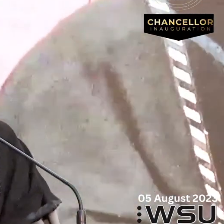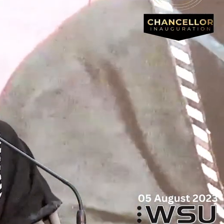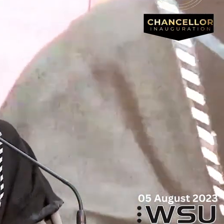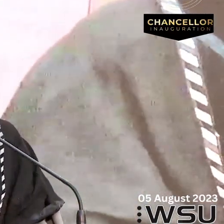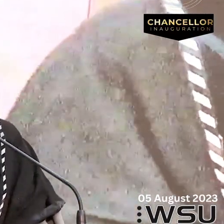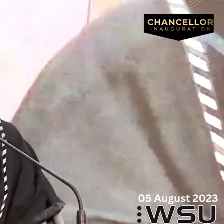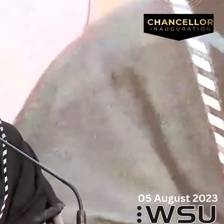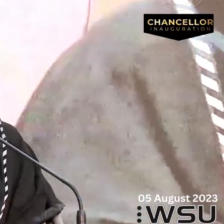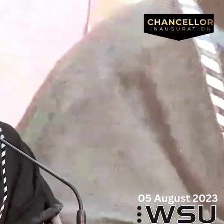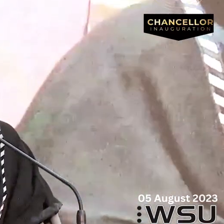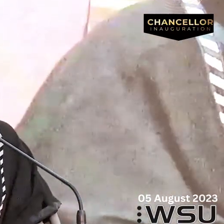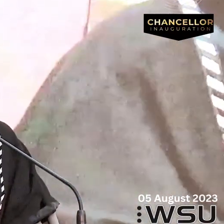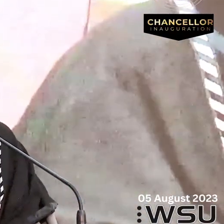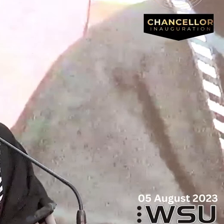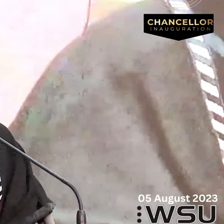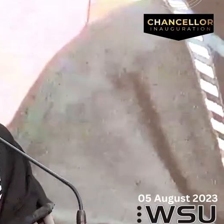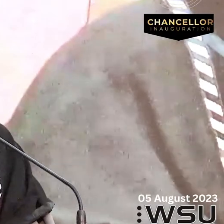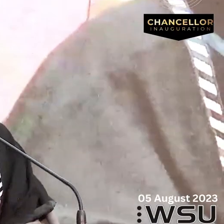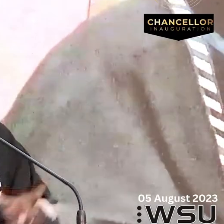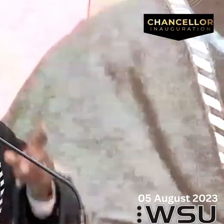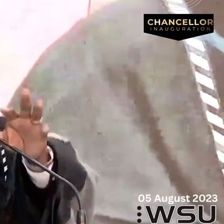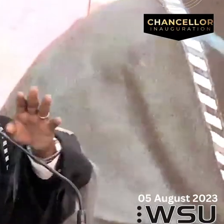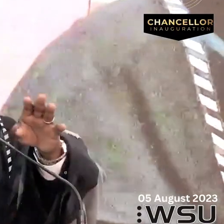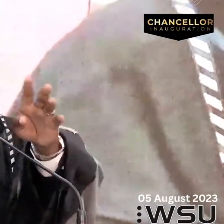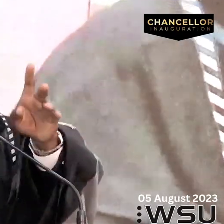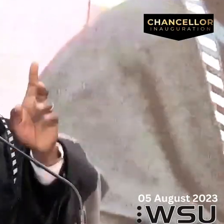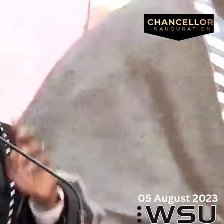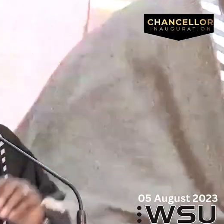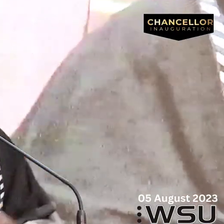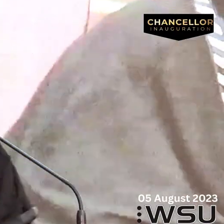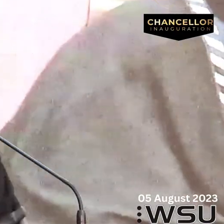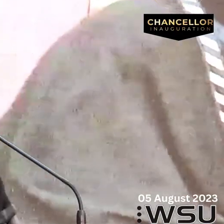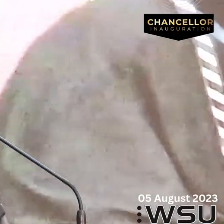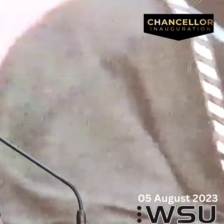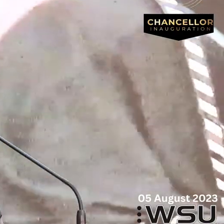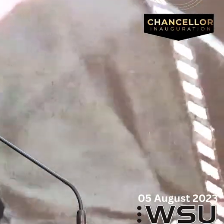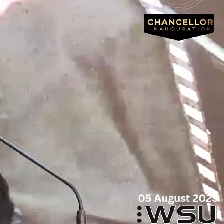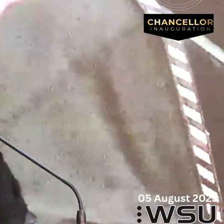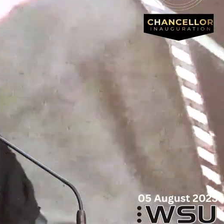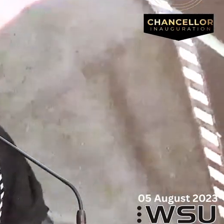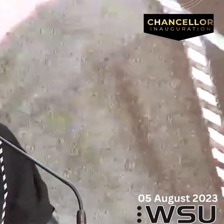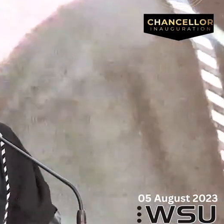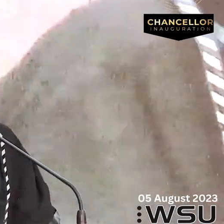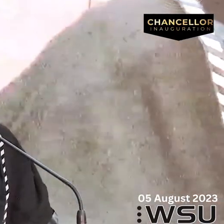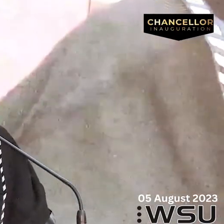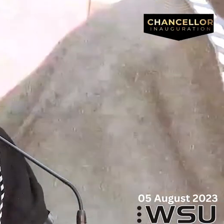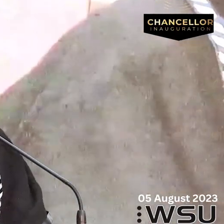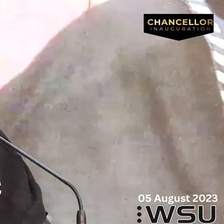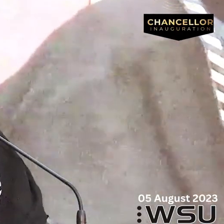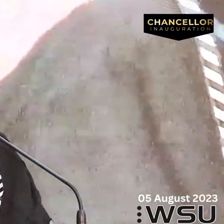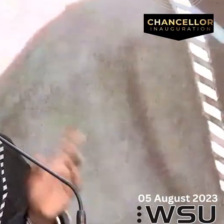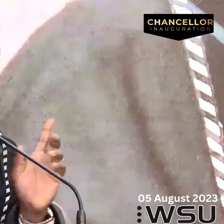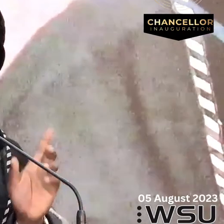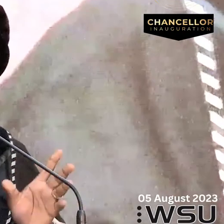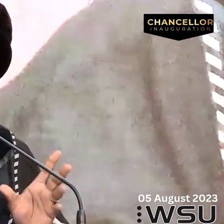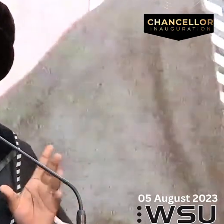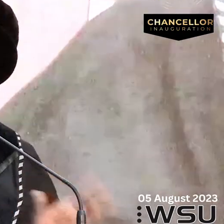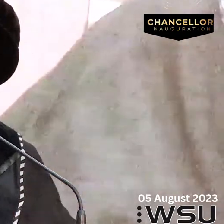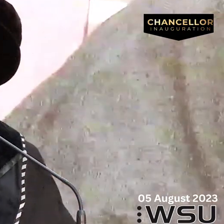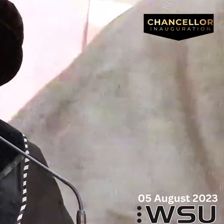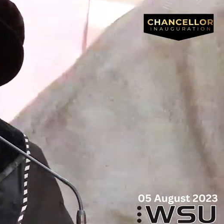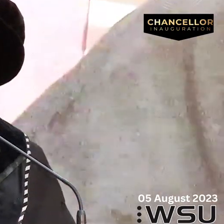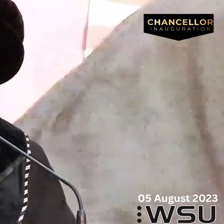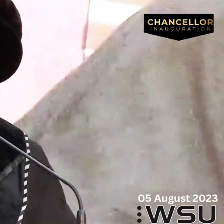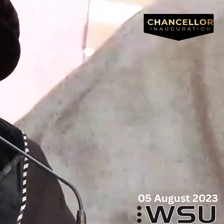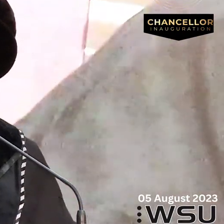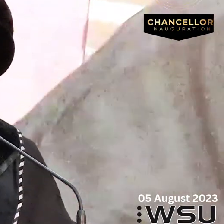U Chancellor with Lumcha. Ndiyababona abanye ndingababiza ngamagama into endinaluzuyenza loo nto baninzi. Usapho lwakhe